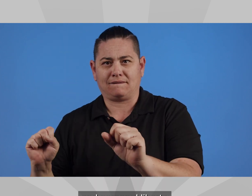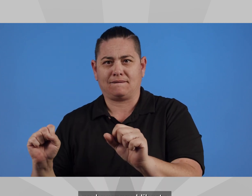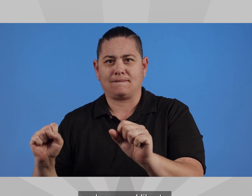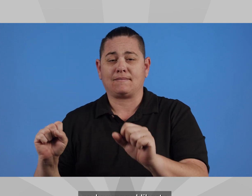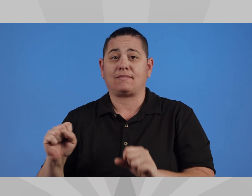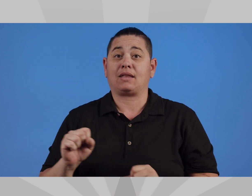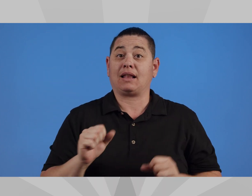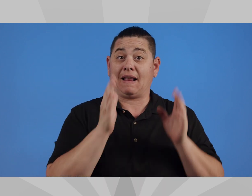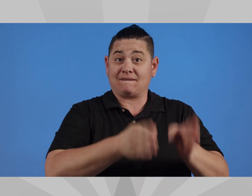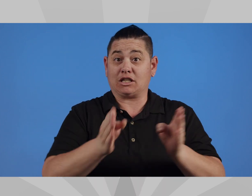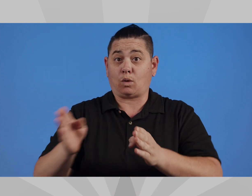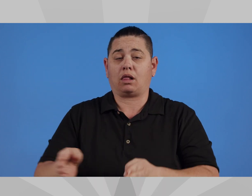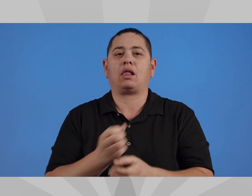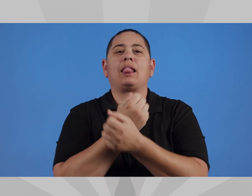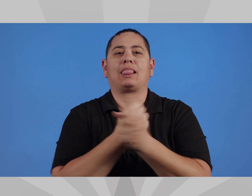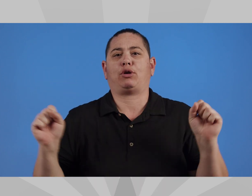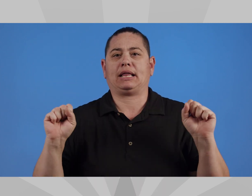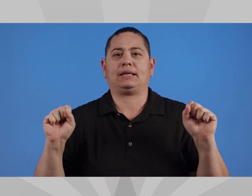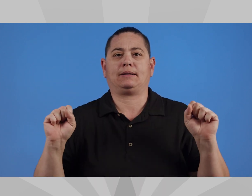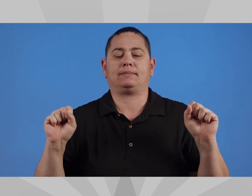personal liberty.